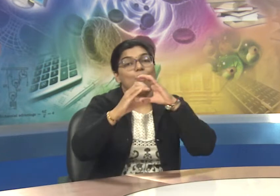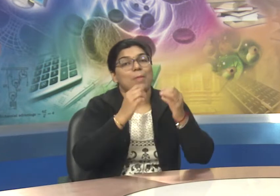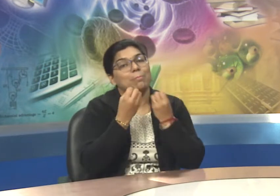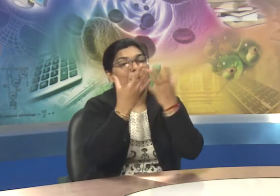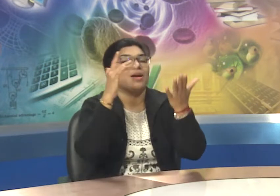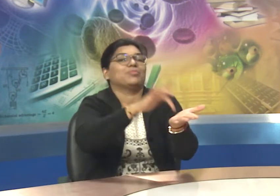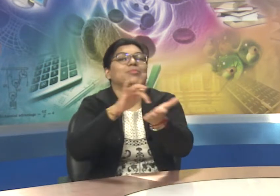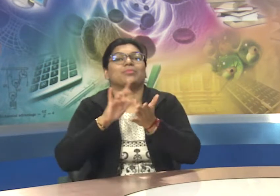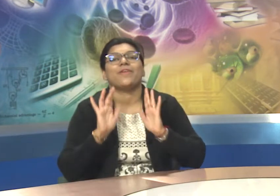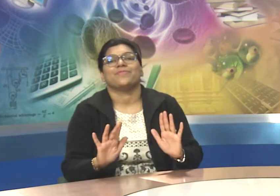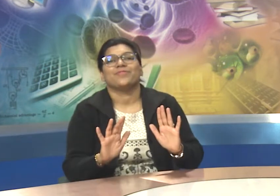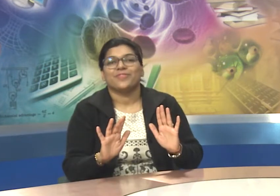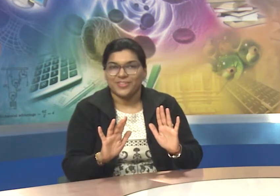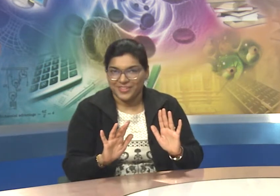near the tree.